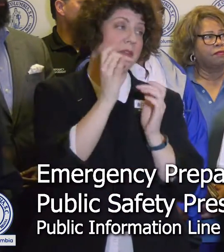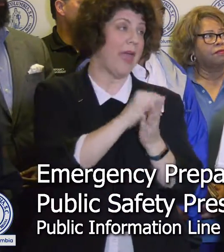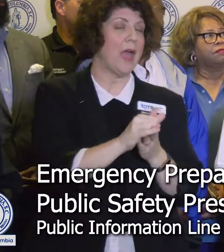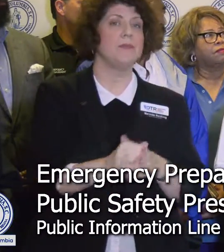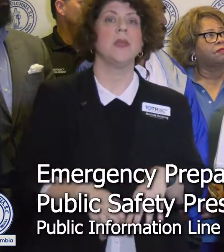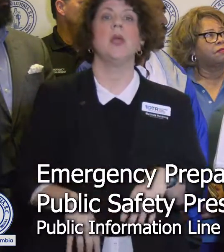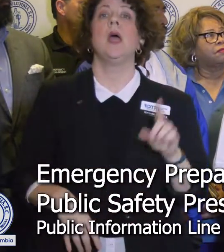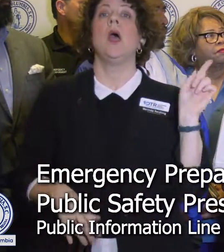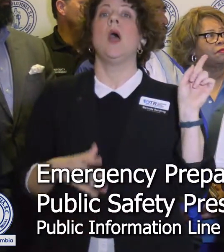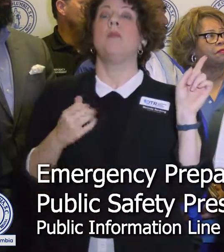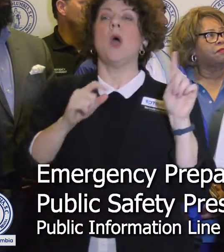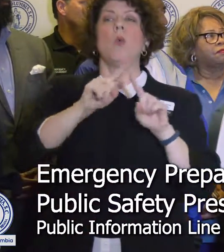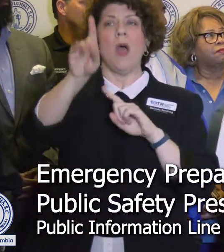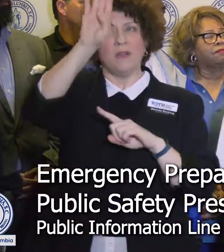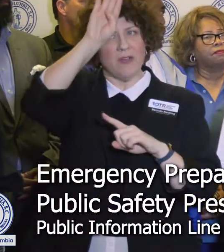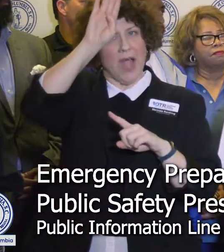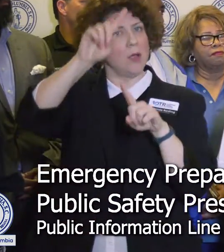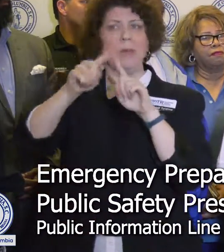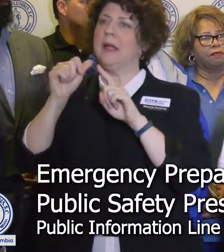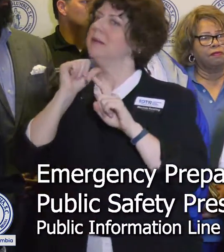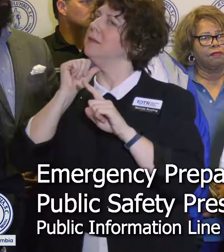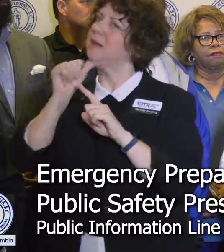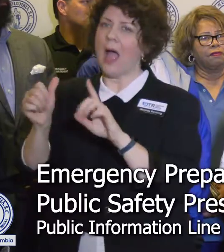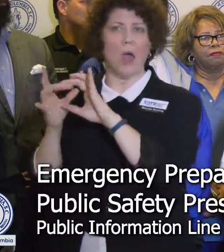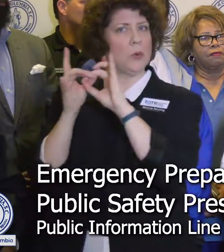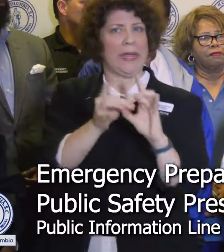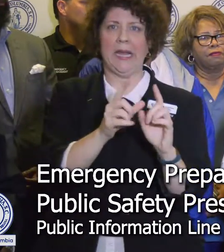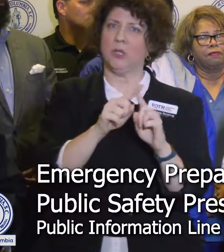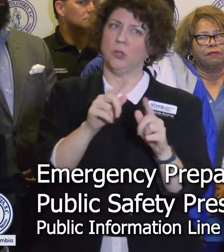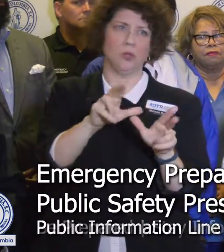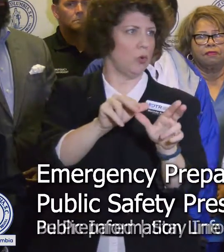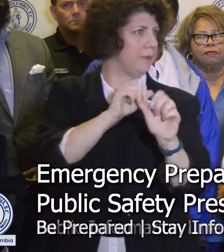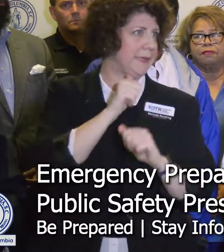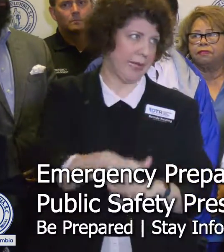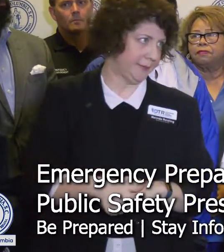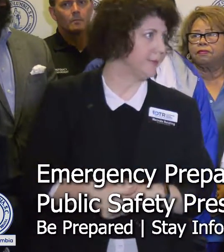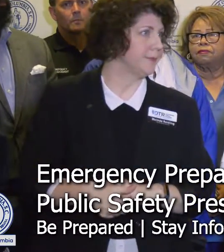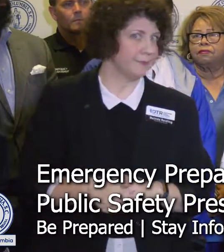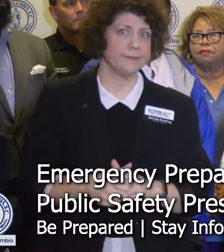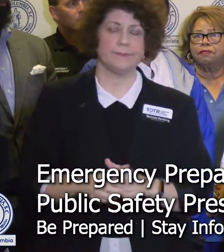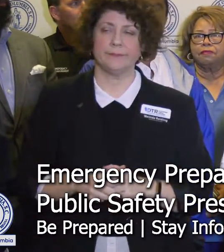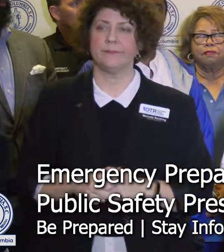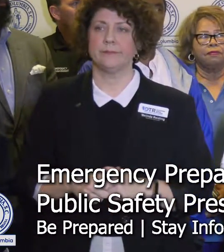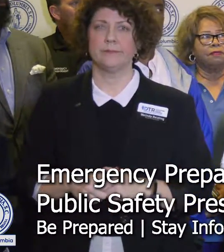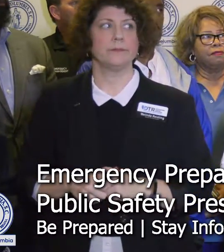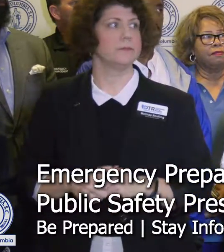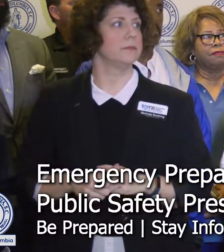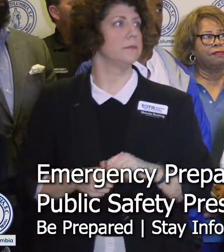And one thing, one fire, but not storm-related. Not storm-related.